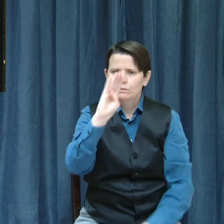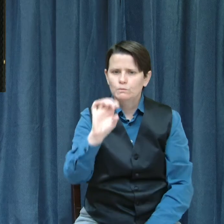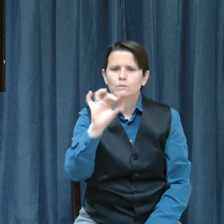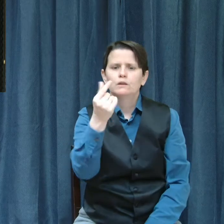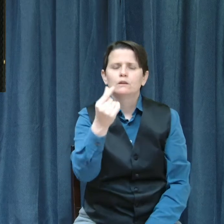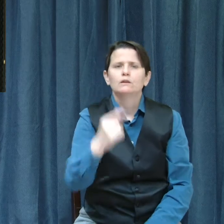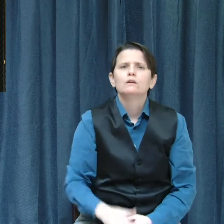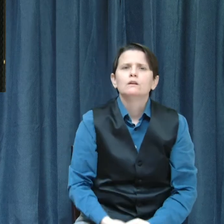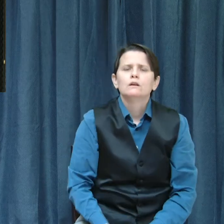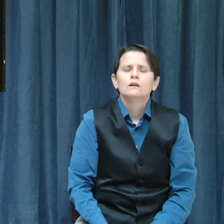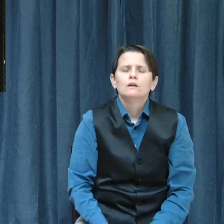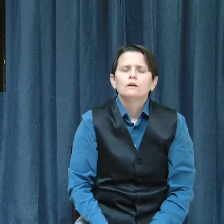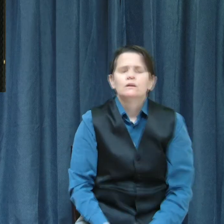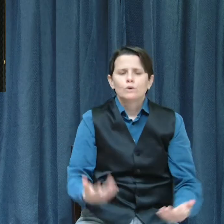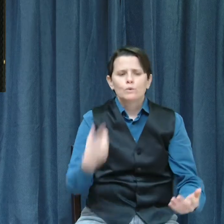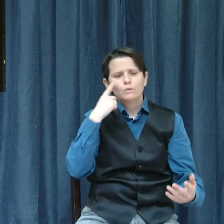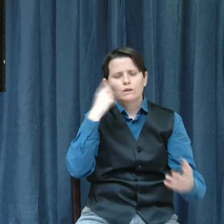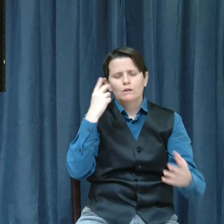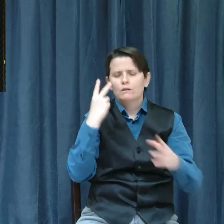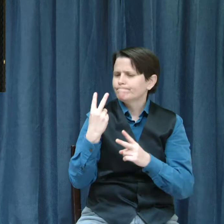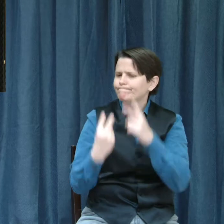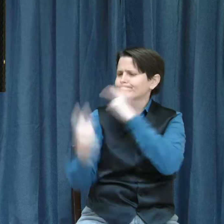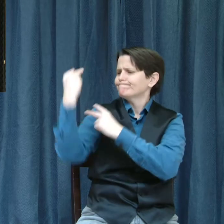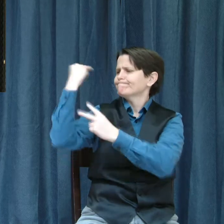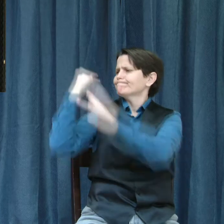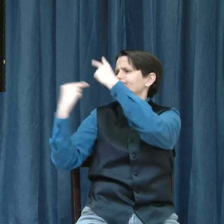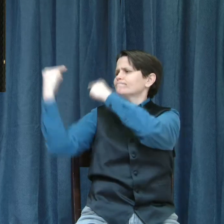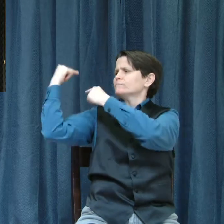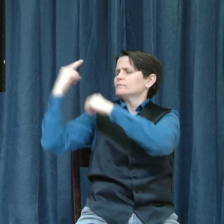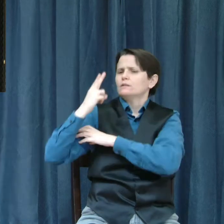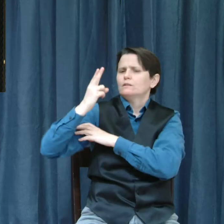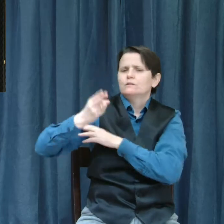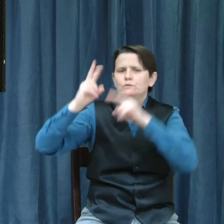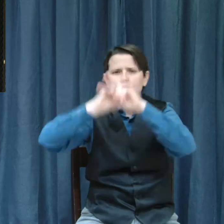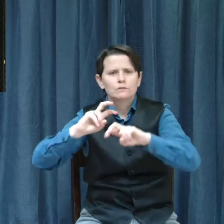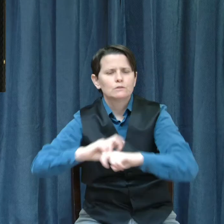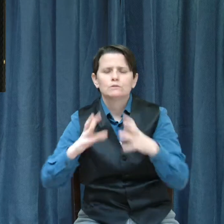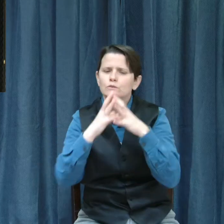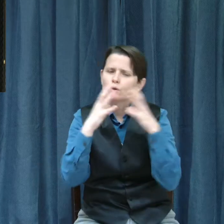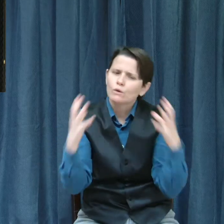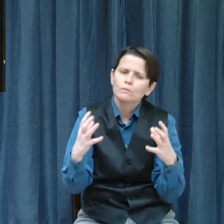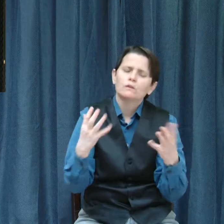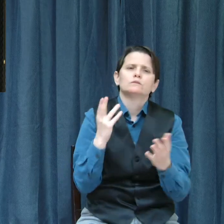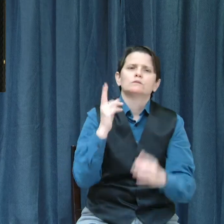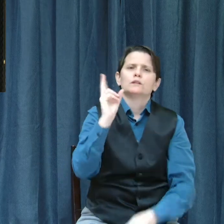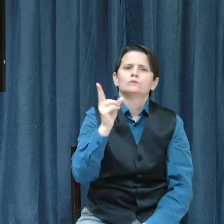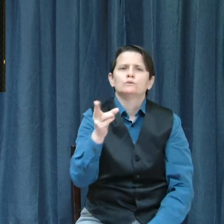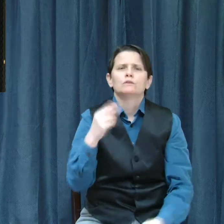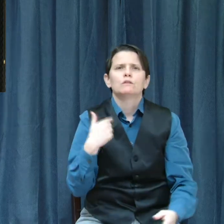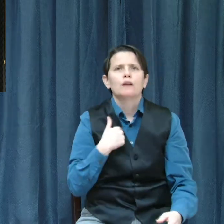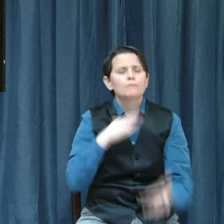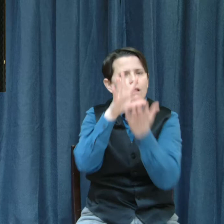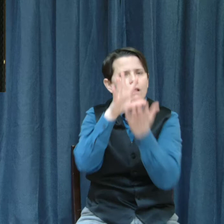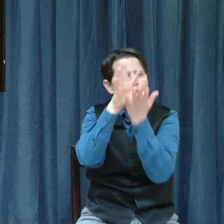history, we go all the way back. There's so much history. I've spent so much time this week in learning and